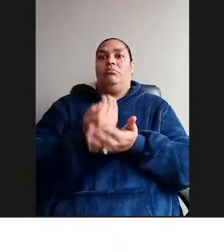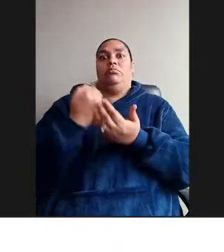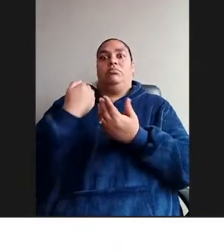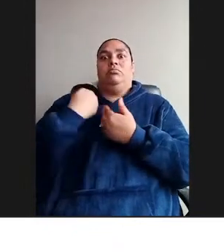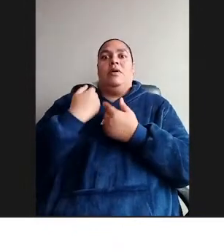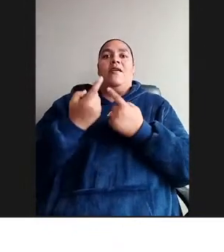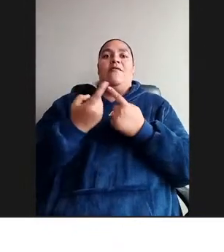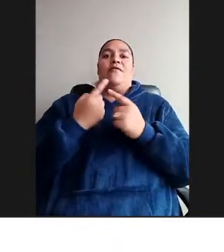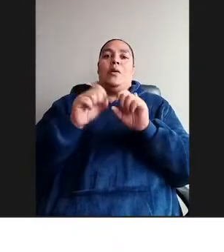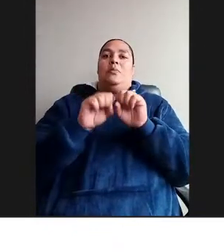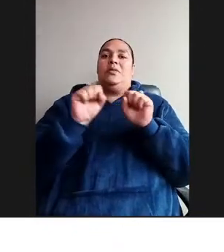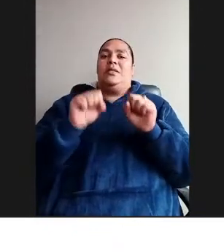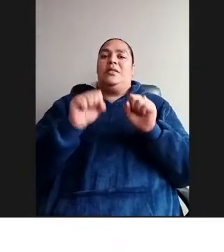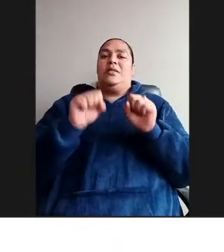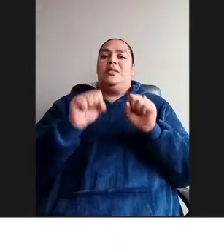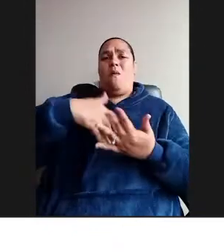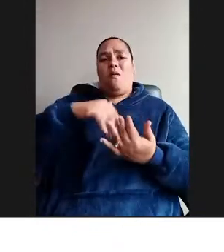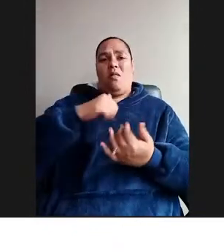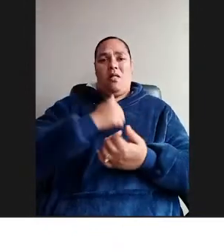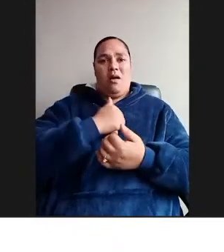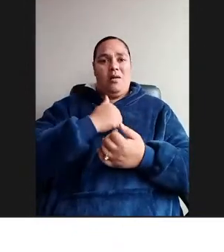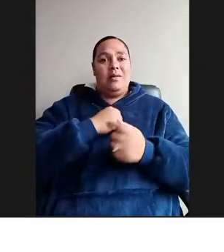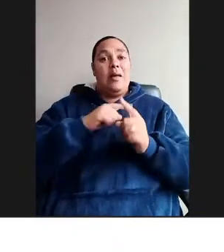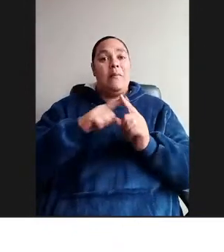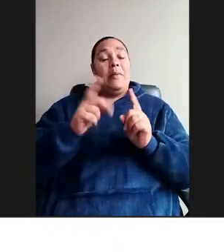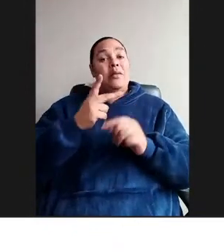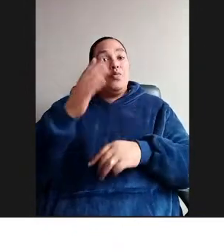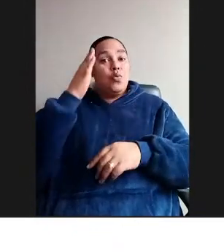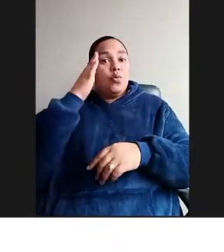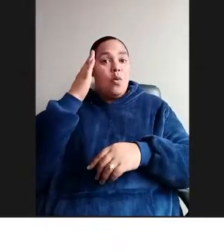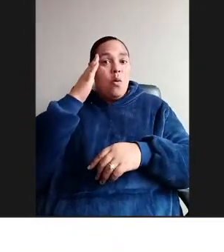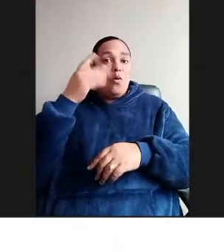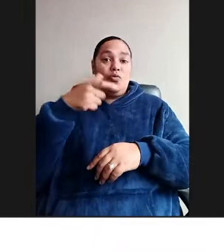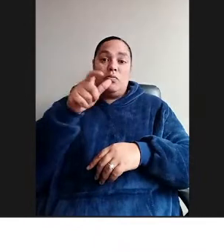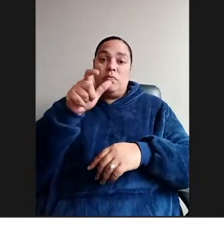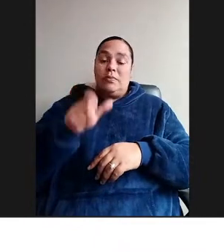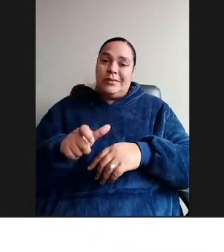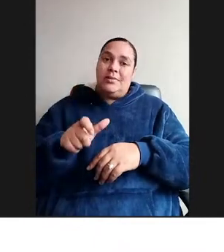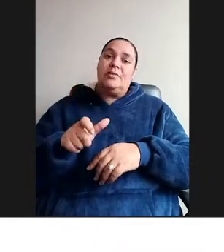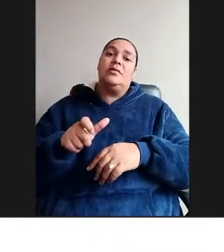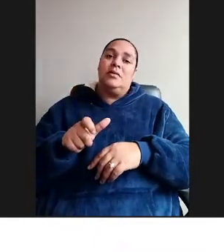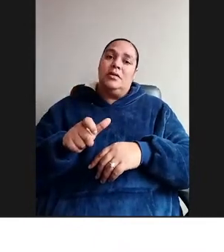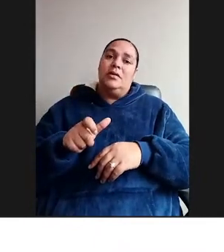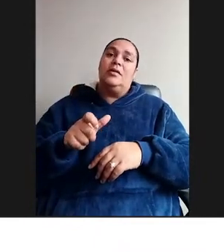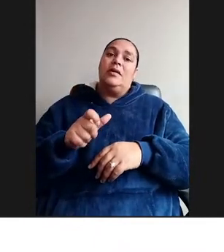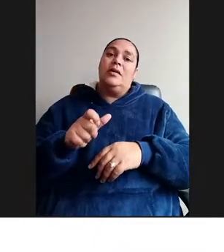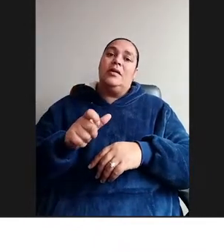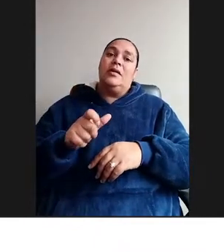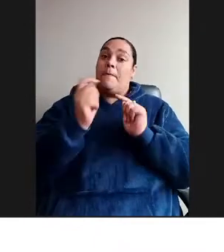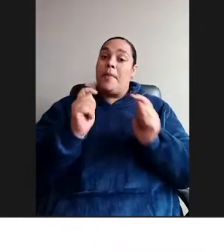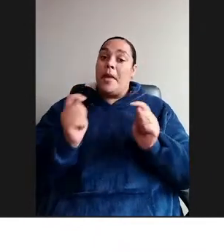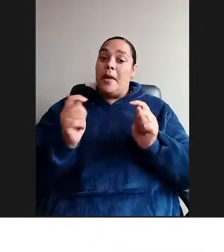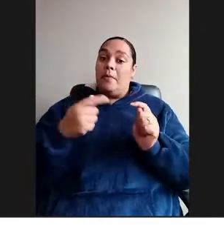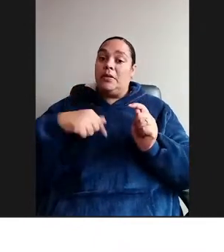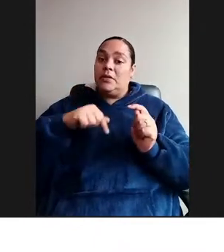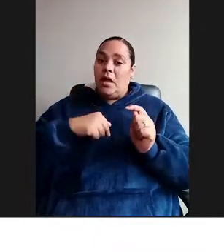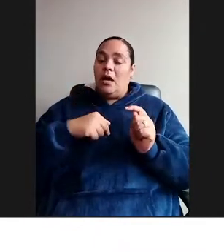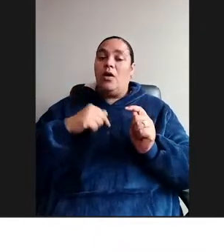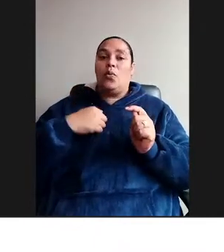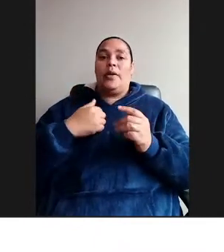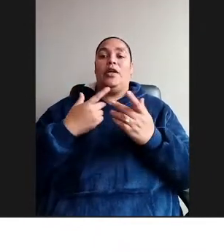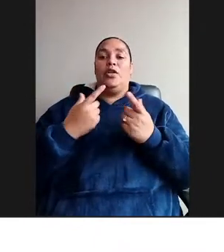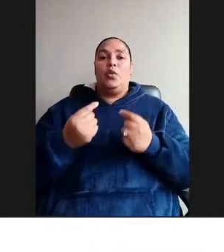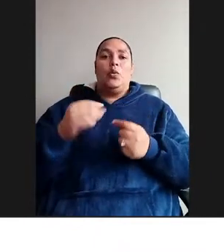systems. And as you would know, Chairperson, all of our payments, we've been able to do